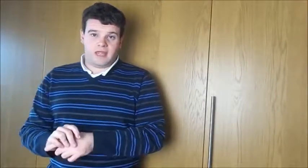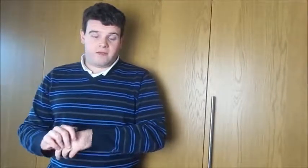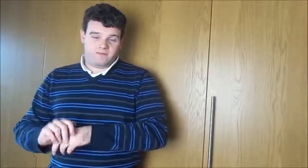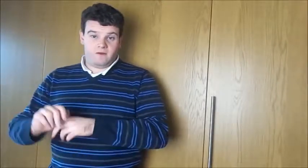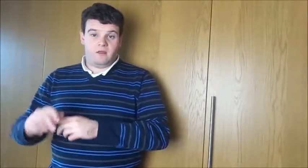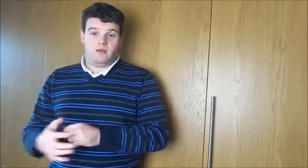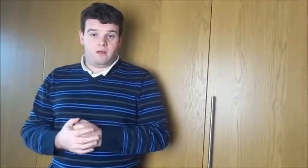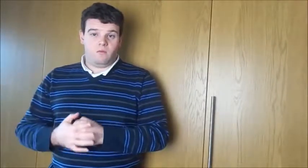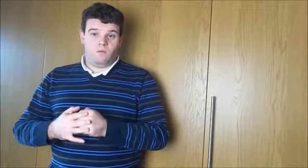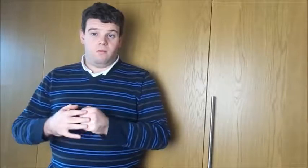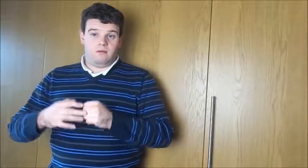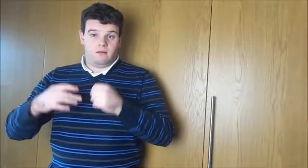if